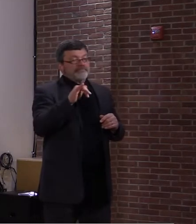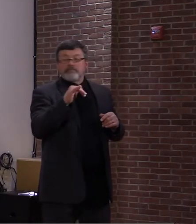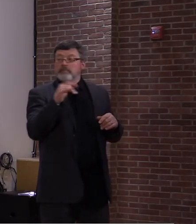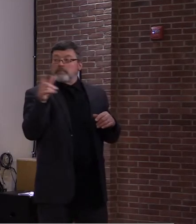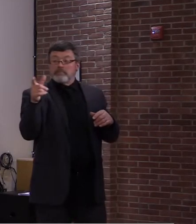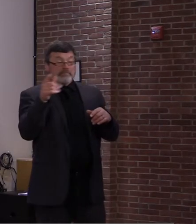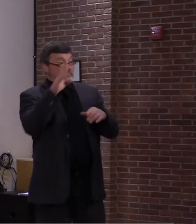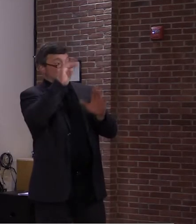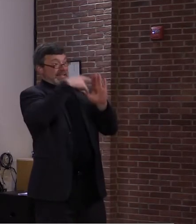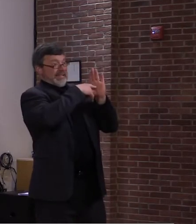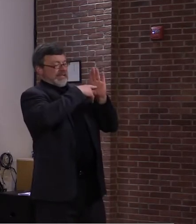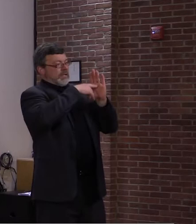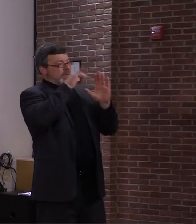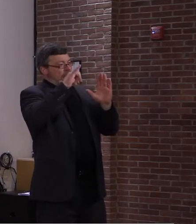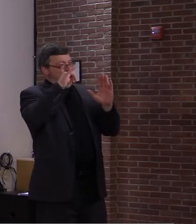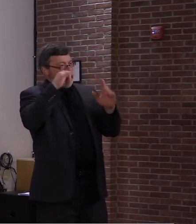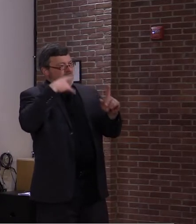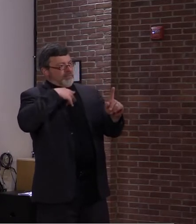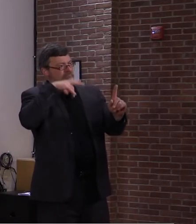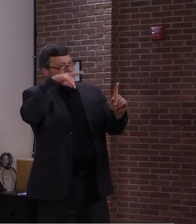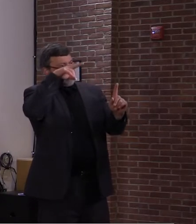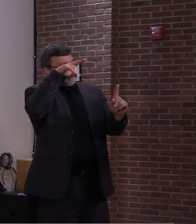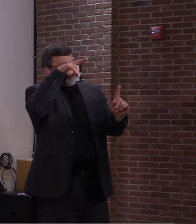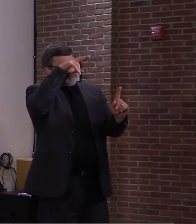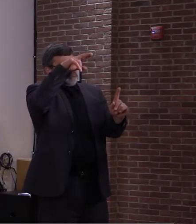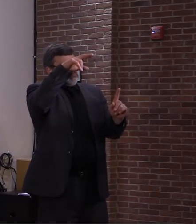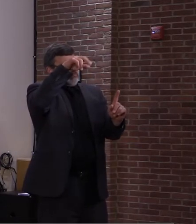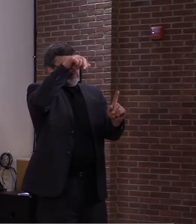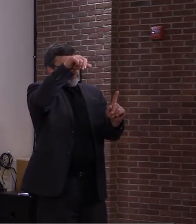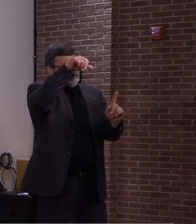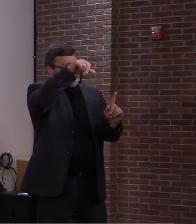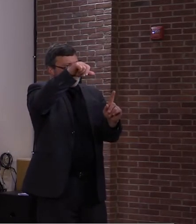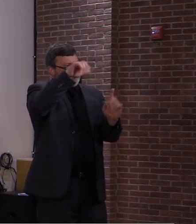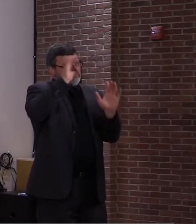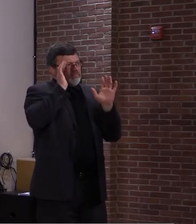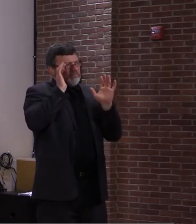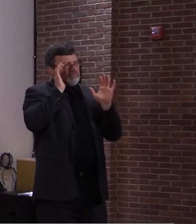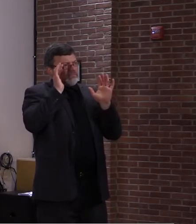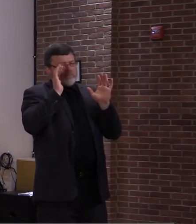this, my veto will be overridden. I acknowledge that.